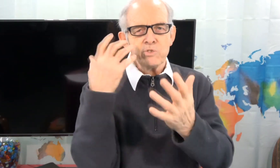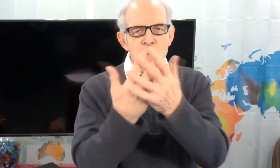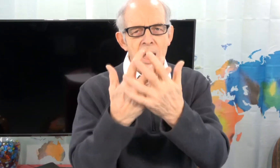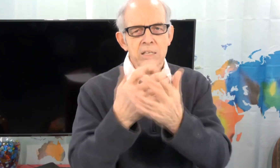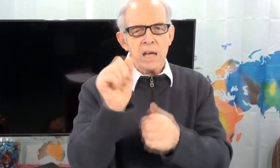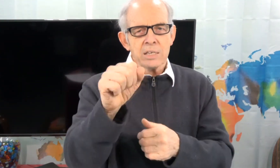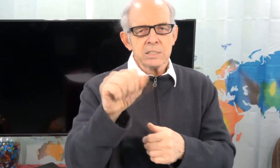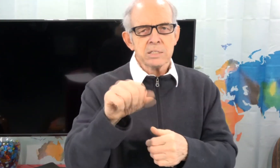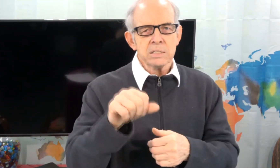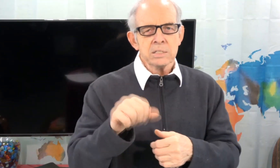Yeah.